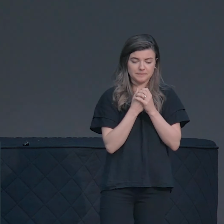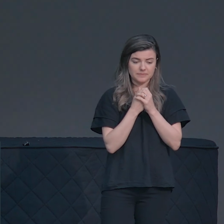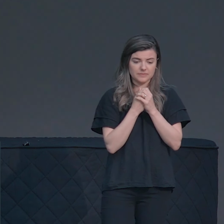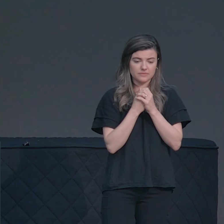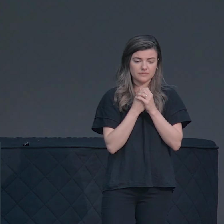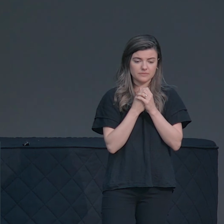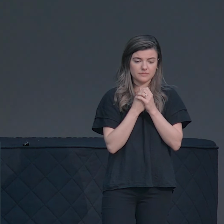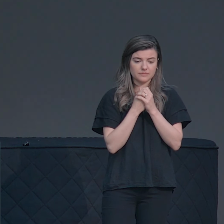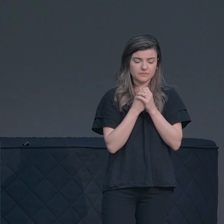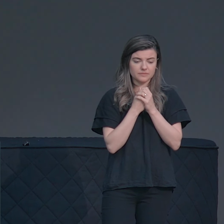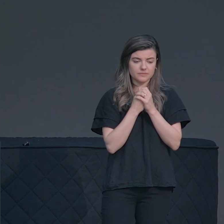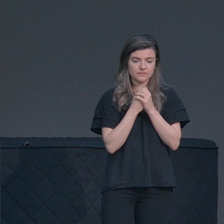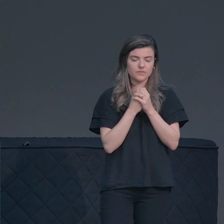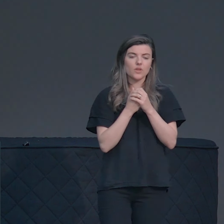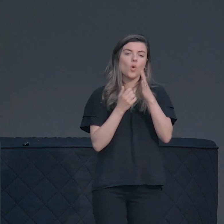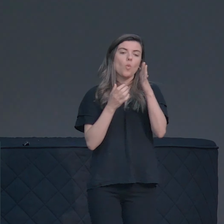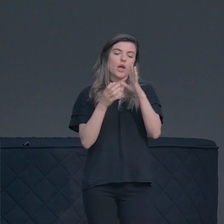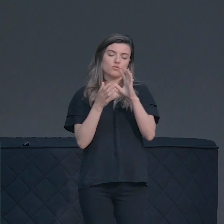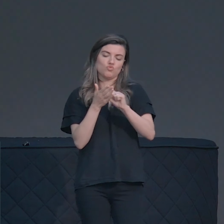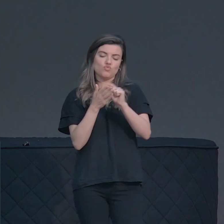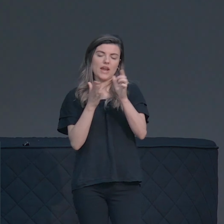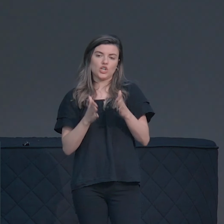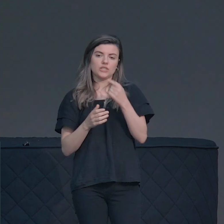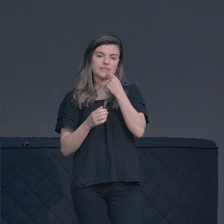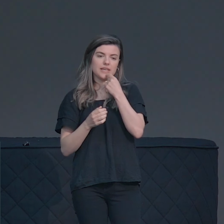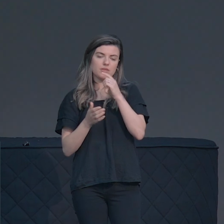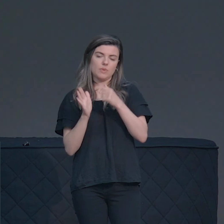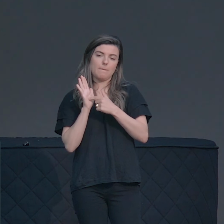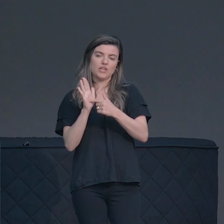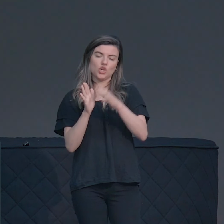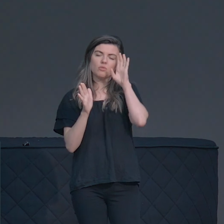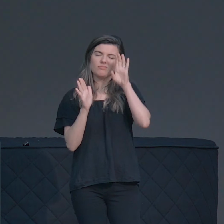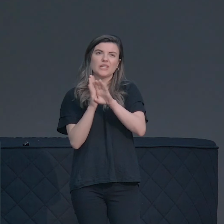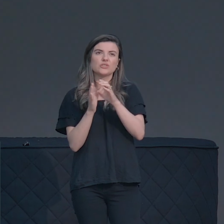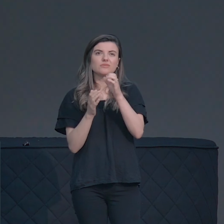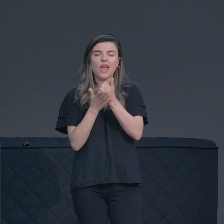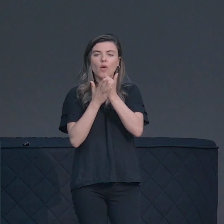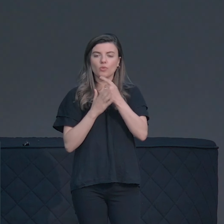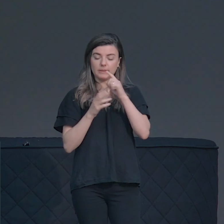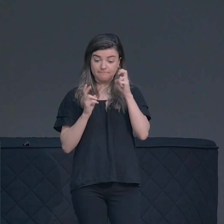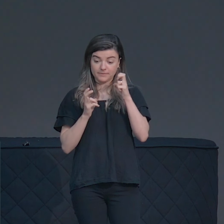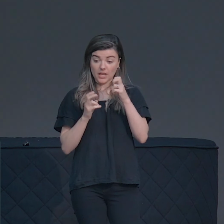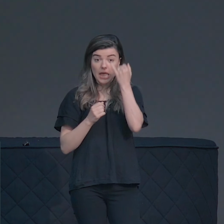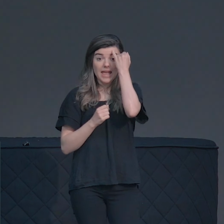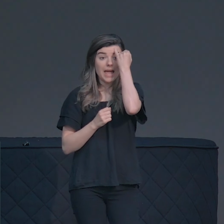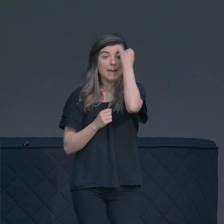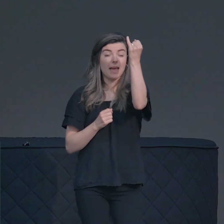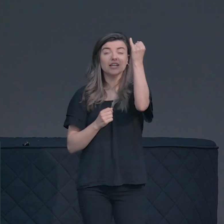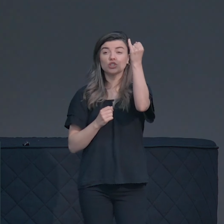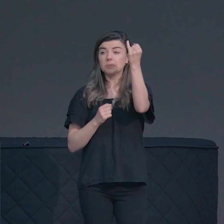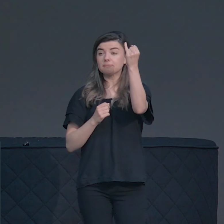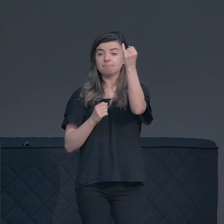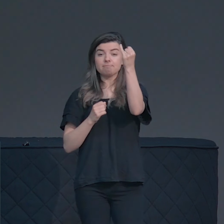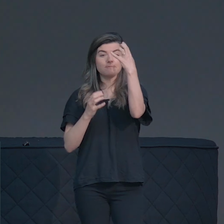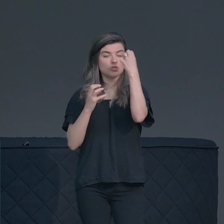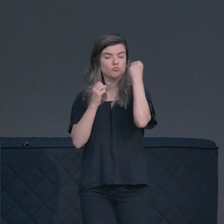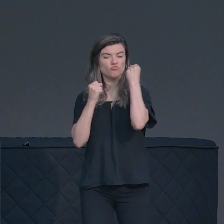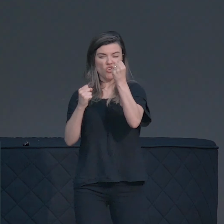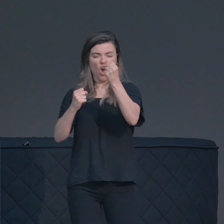Think of it this way. One commentator I read used this illustration. It was really helpful. You can imagine the greatest and mightiest